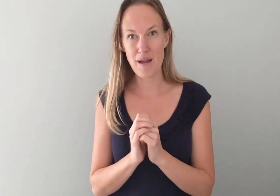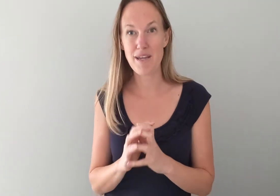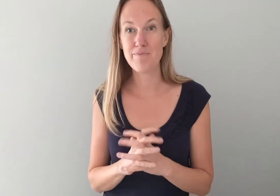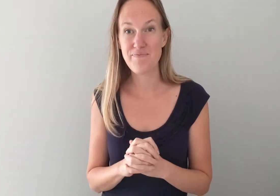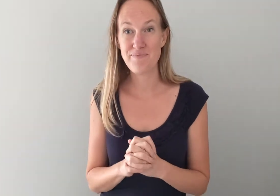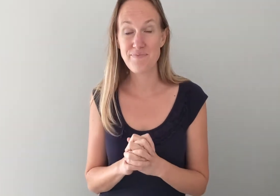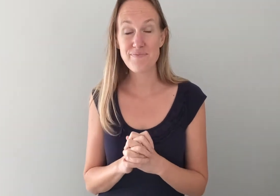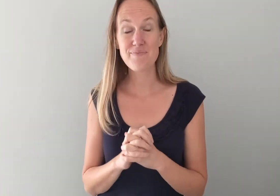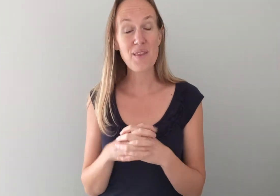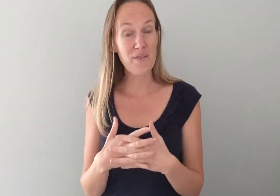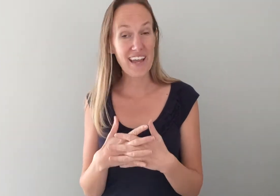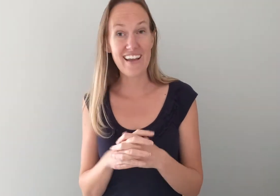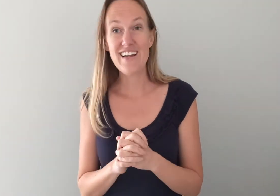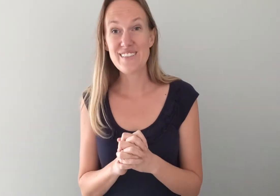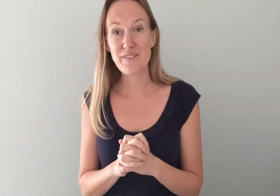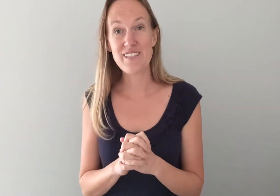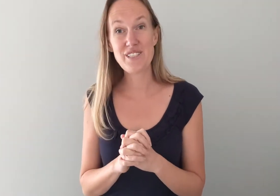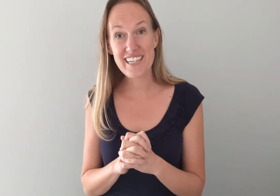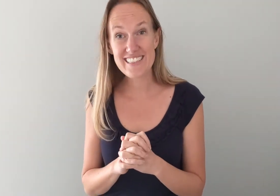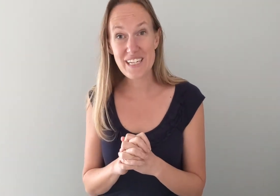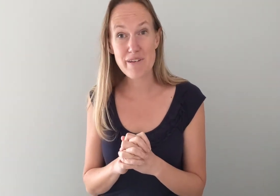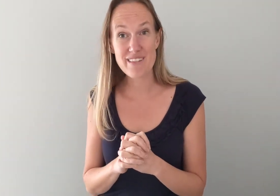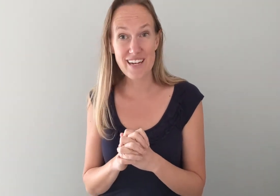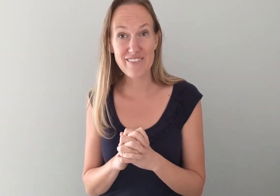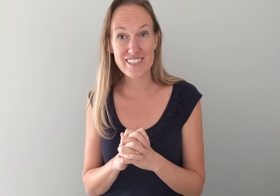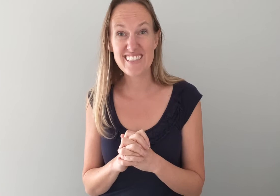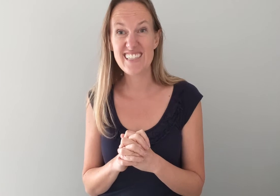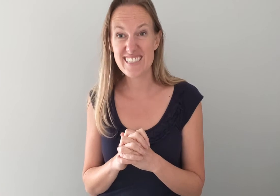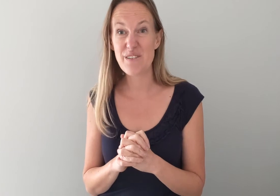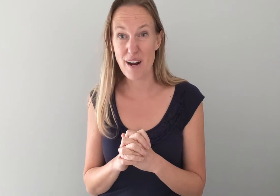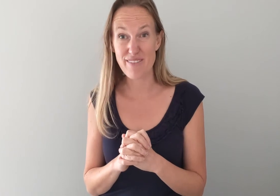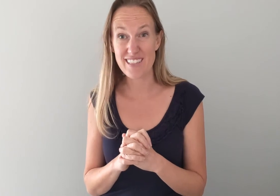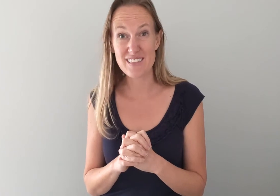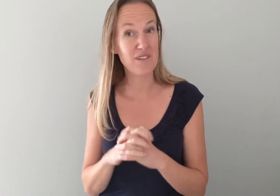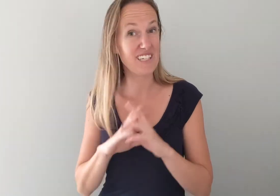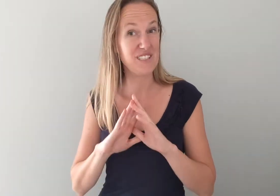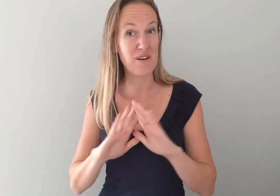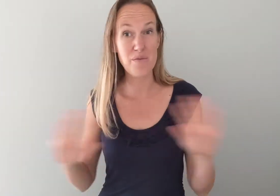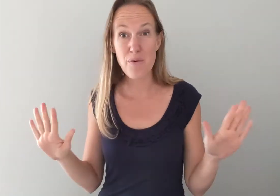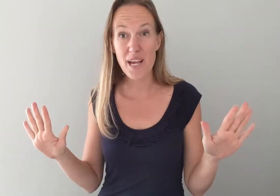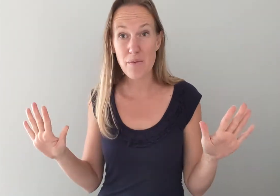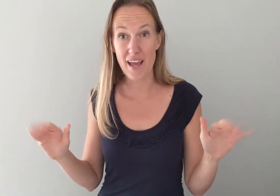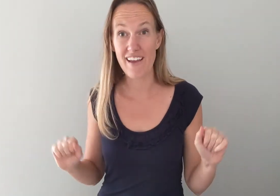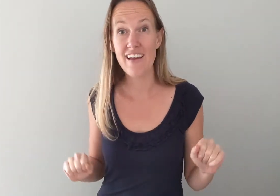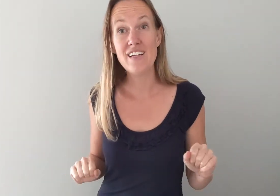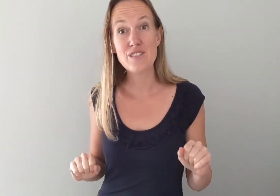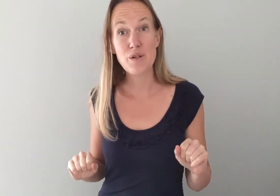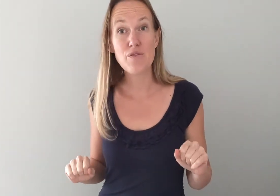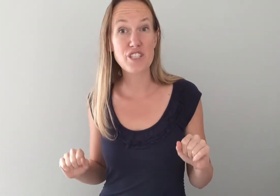subscribing. Okay, so the trickiest thing about signing verses is the reference. So we're gonna do it right away. So for